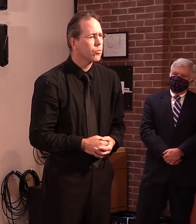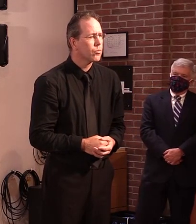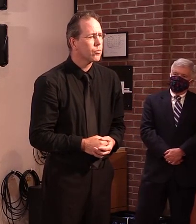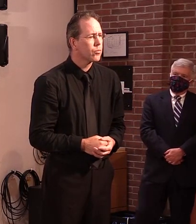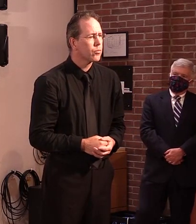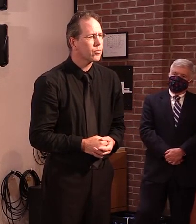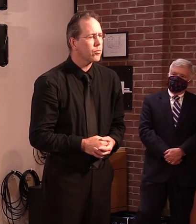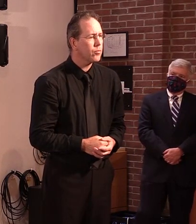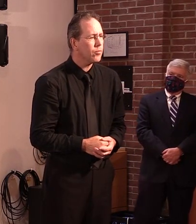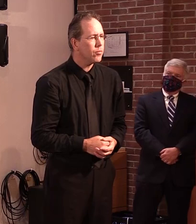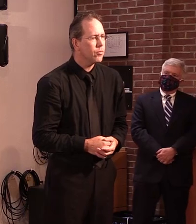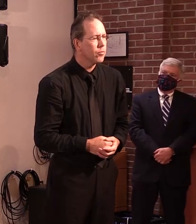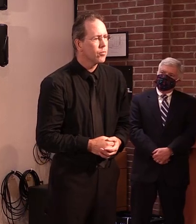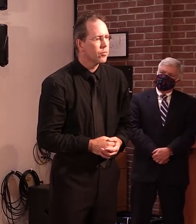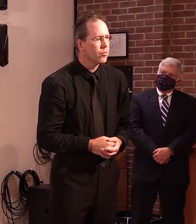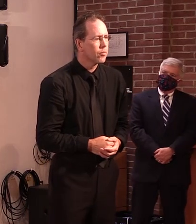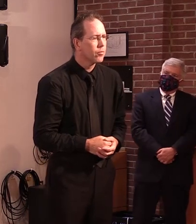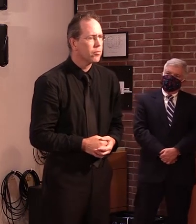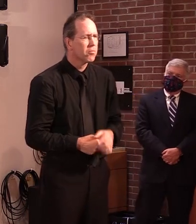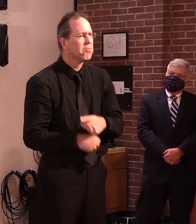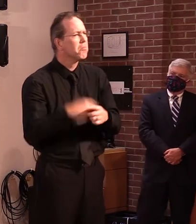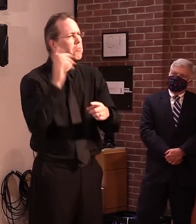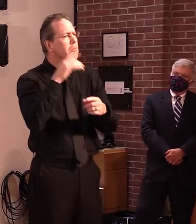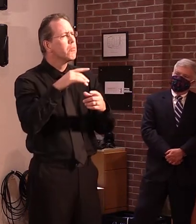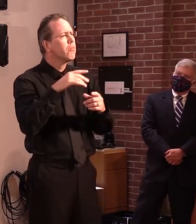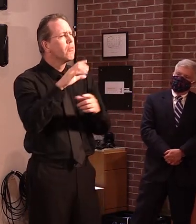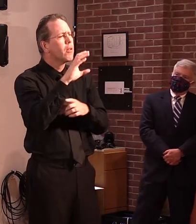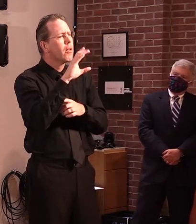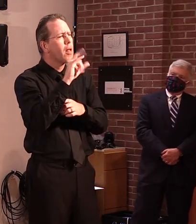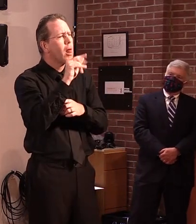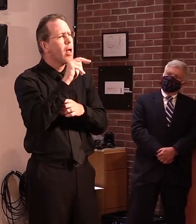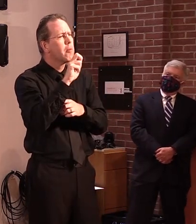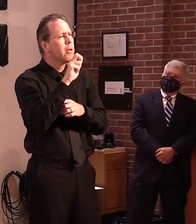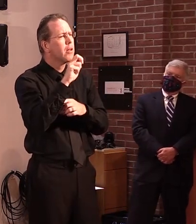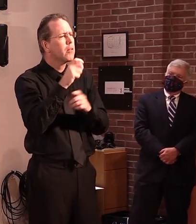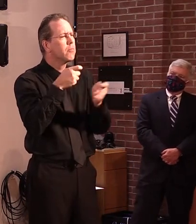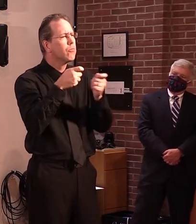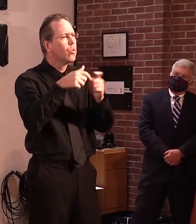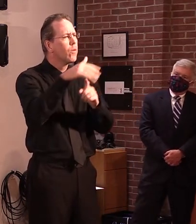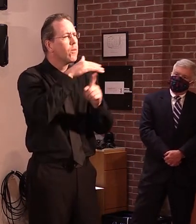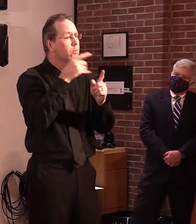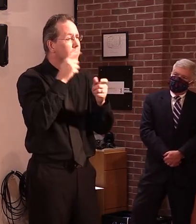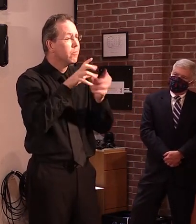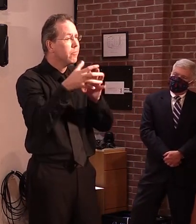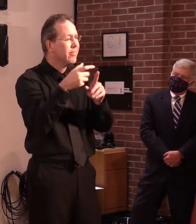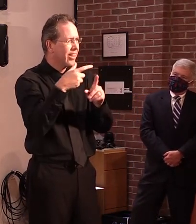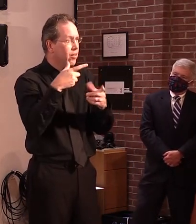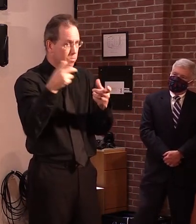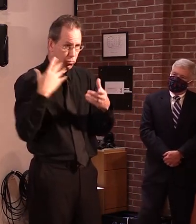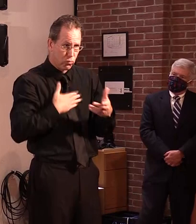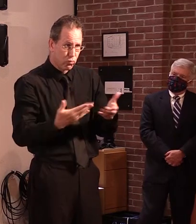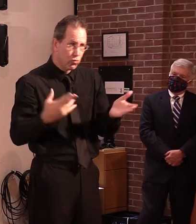the deadline's until tomorrow at midnight, and you'll know within the next 24 hours.